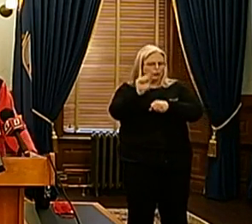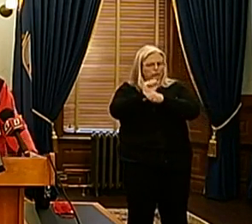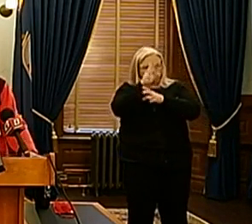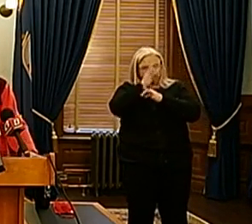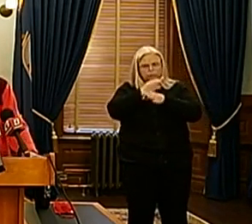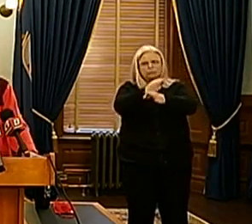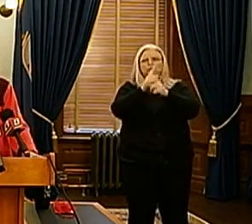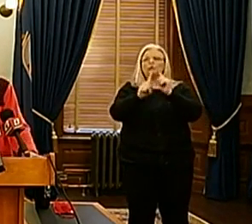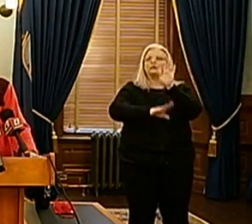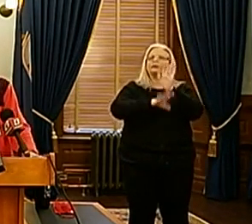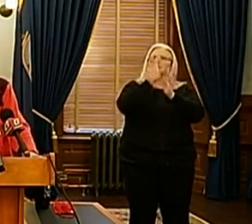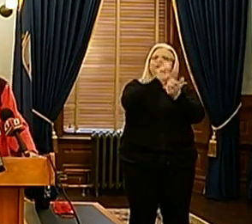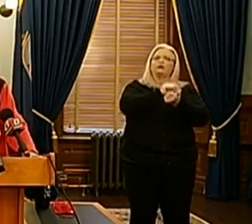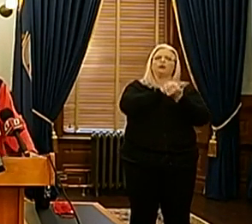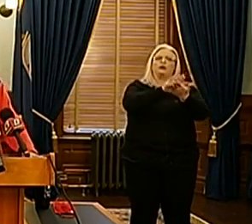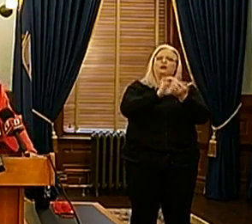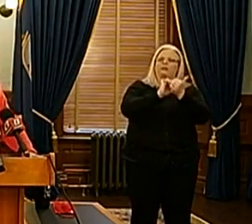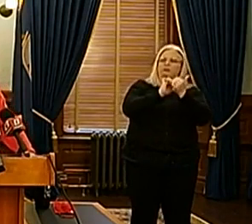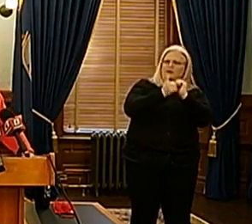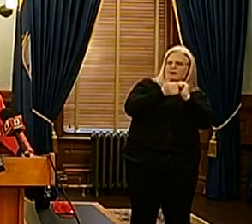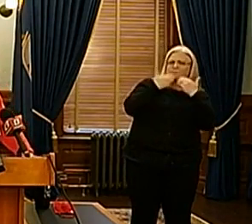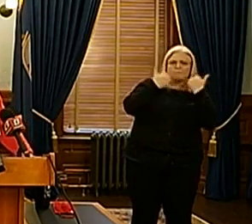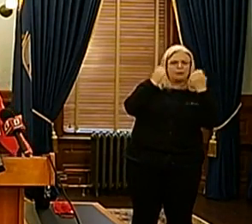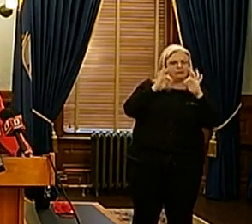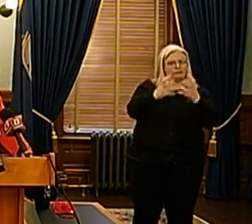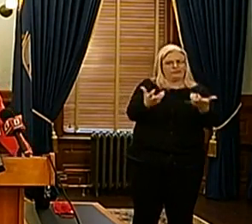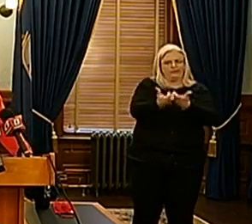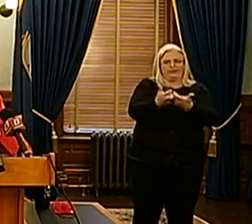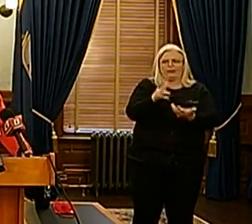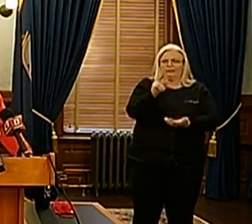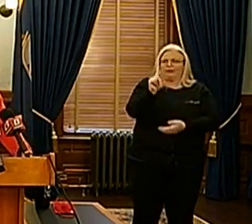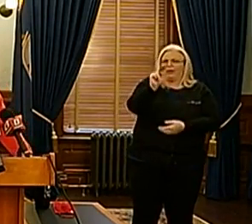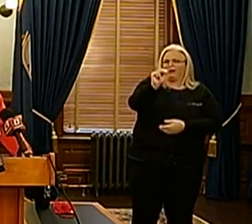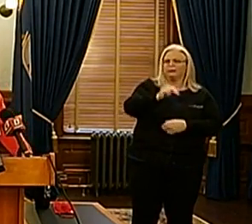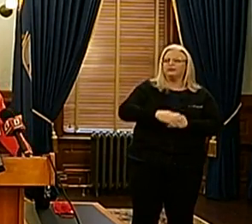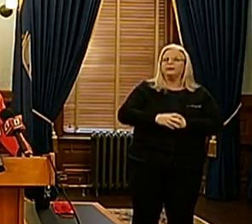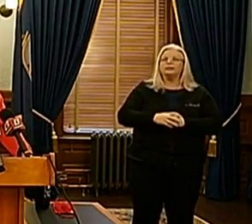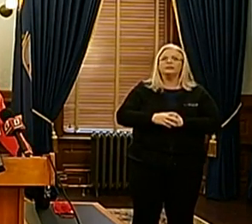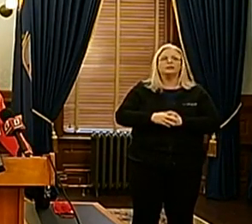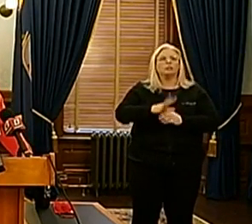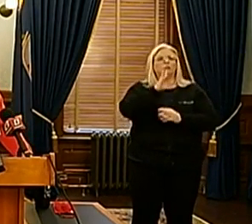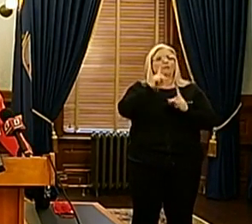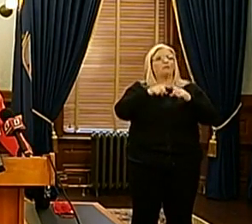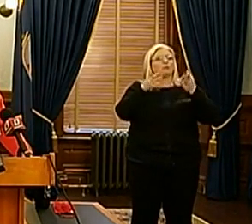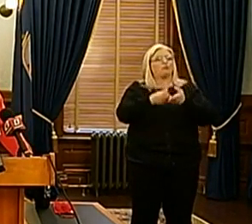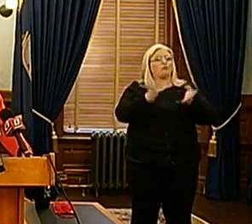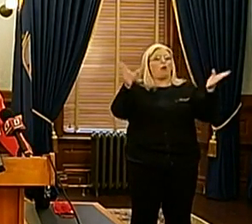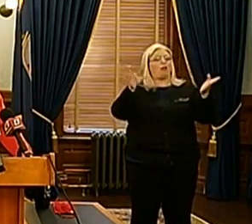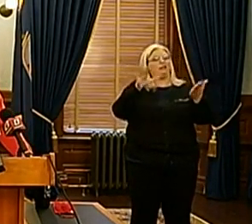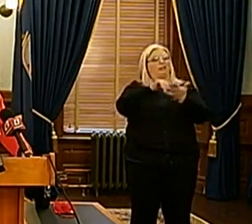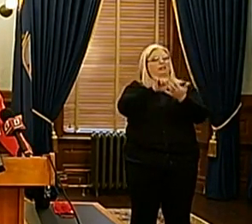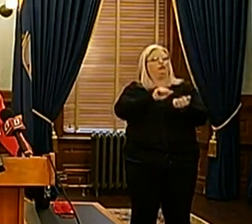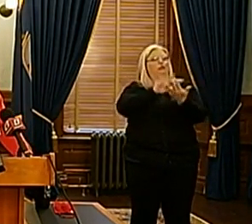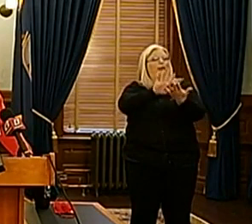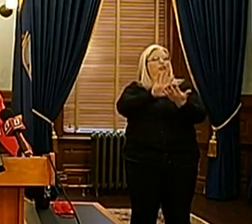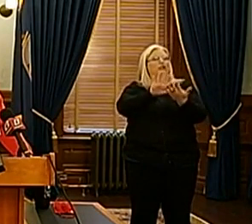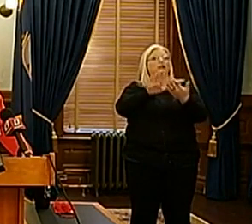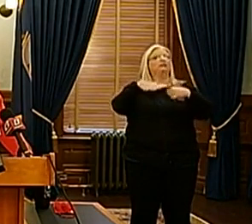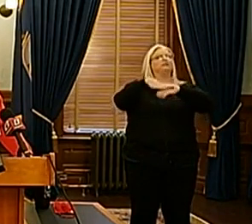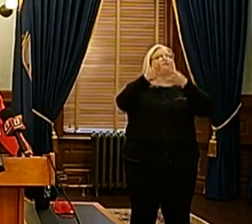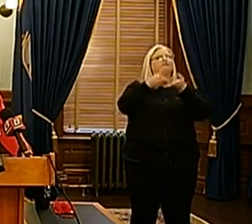to develop the strategy in a way that best fits Kansas. Broadly speaking, the new strategy identifies